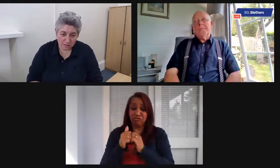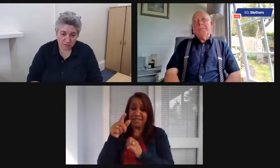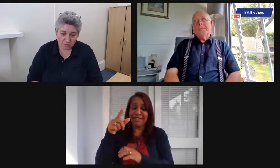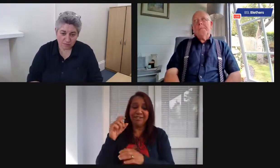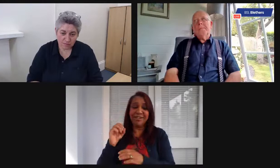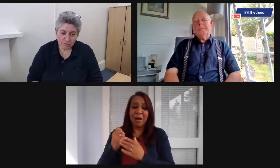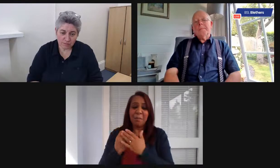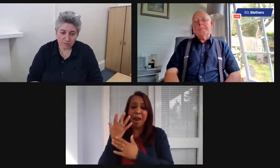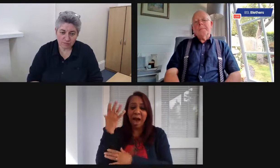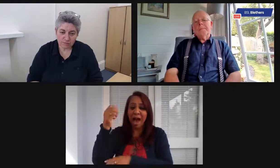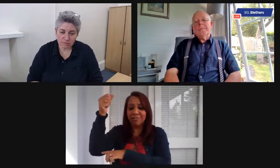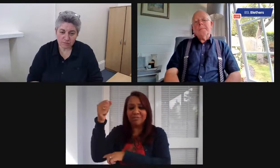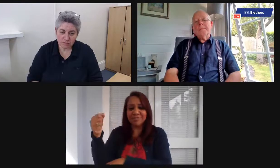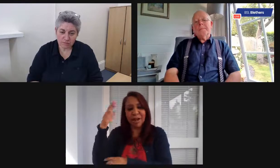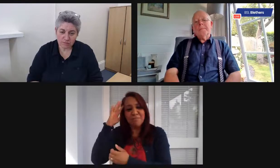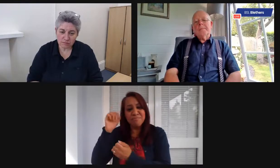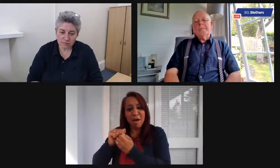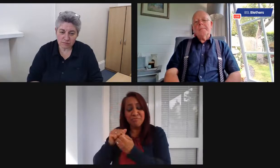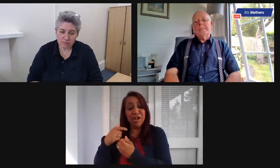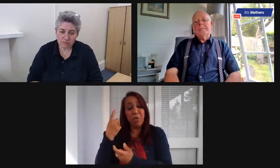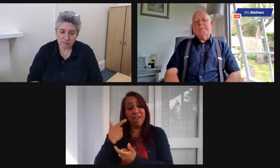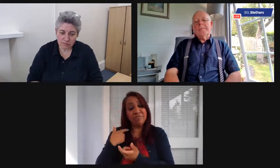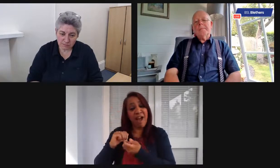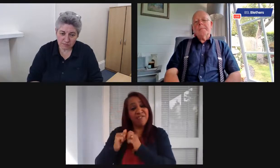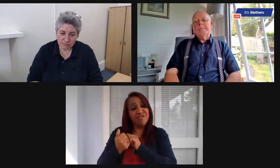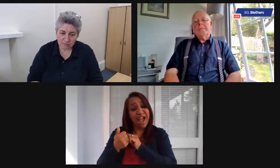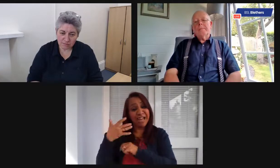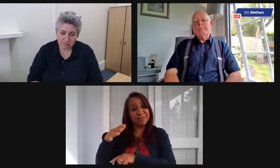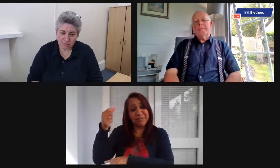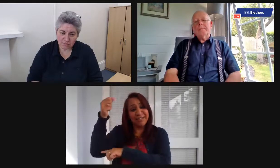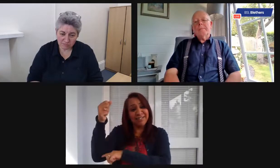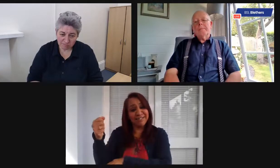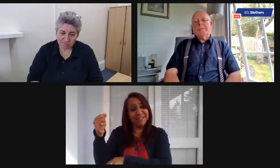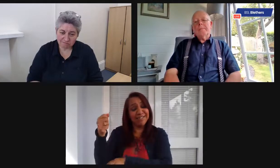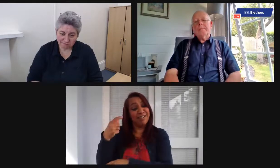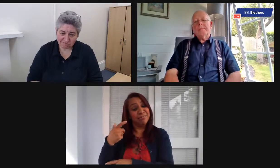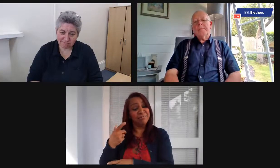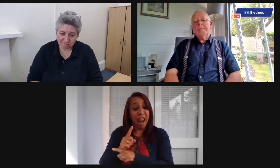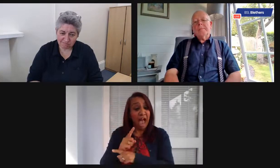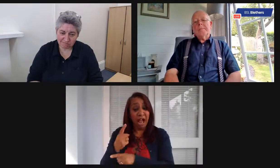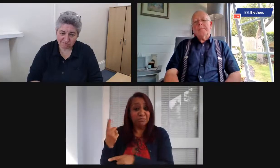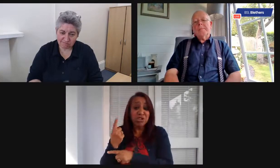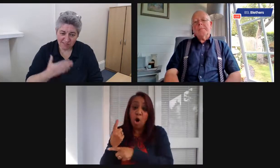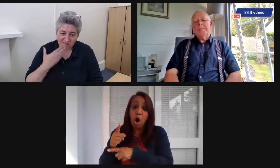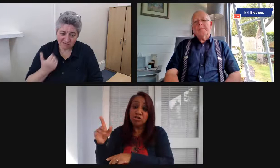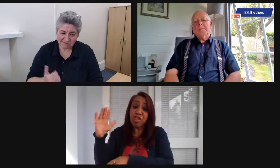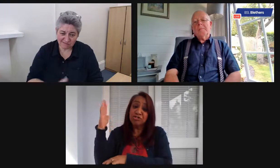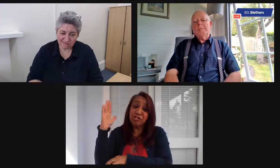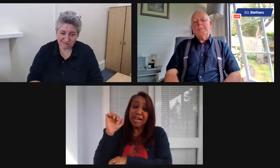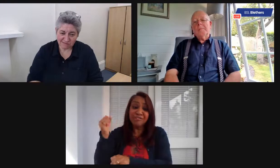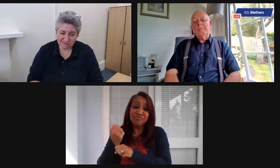see. Well, I totally agree with you, Dave, because one of my friends did